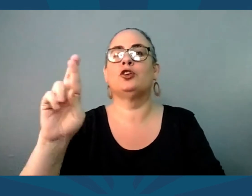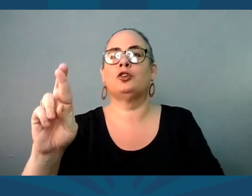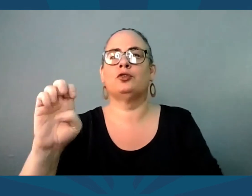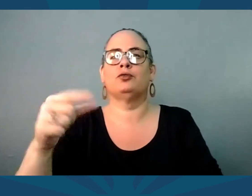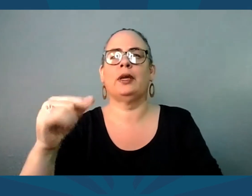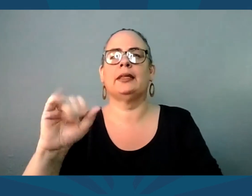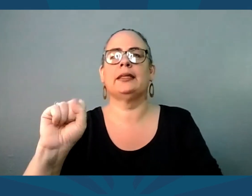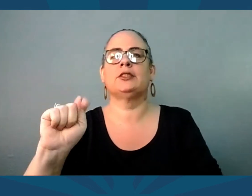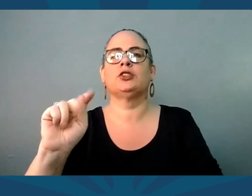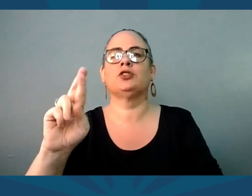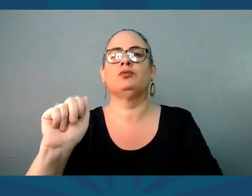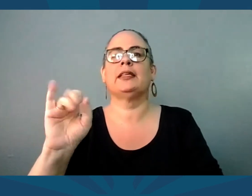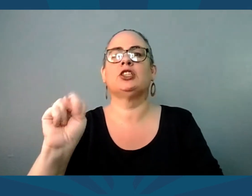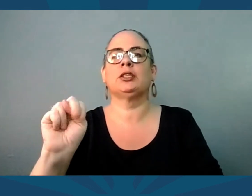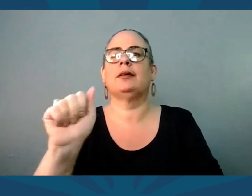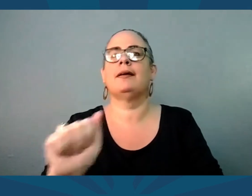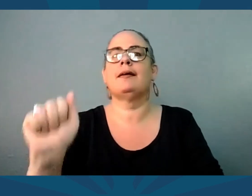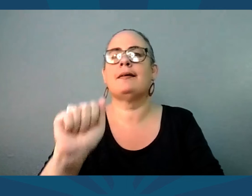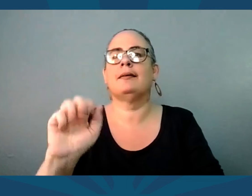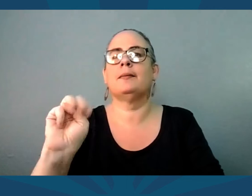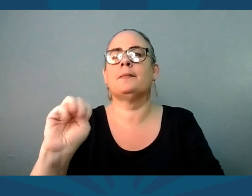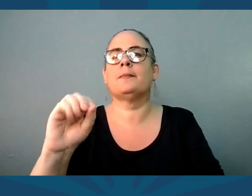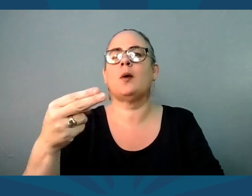Voter registration at